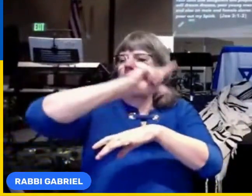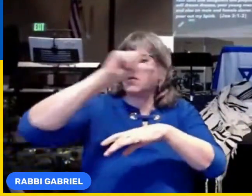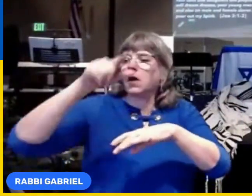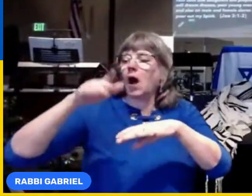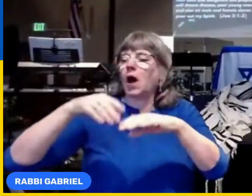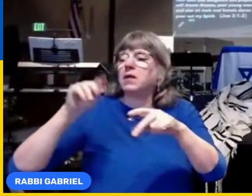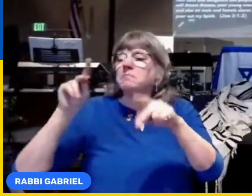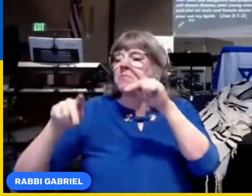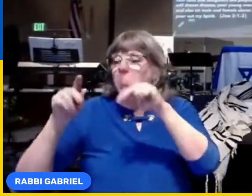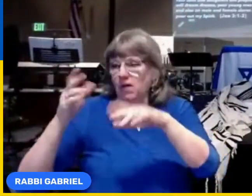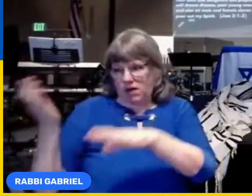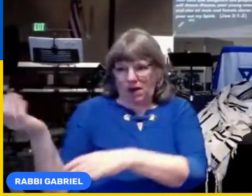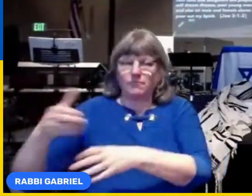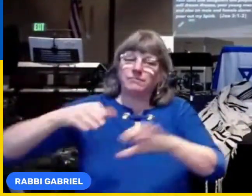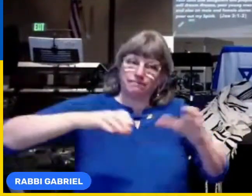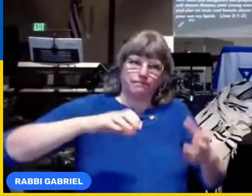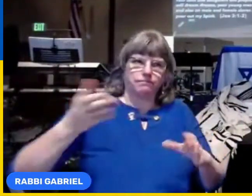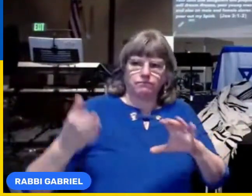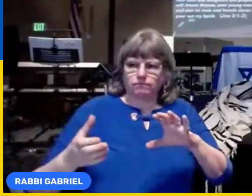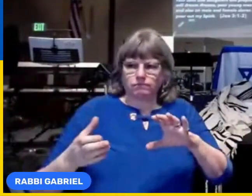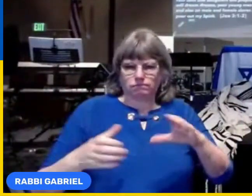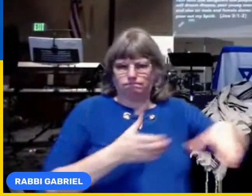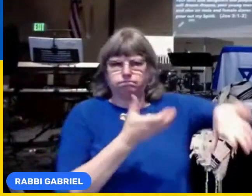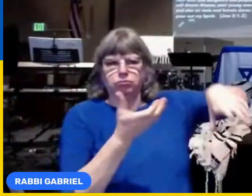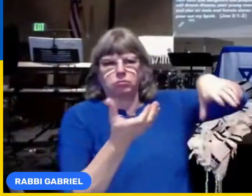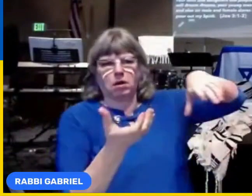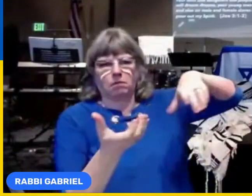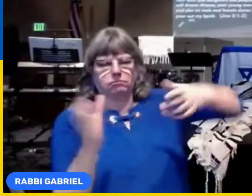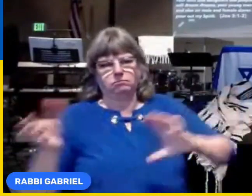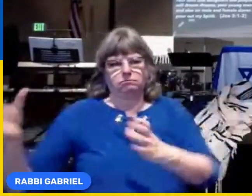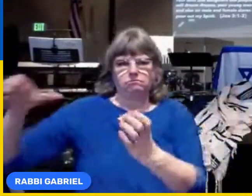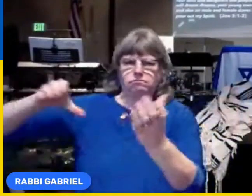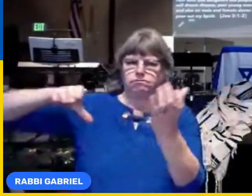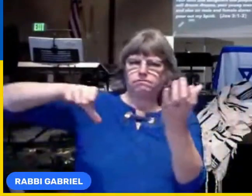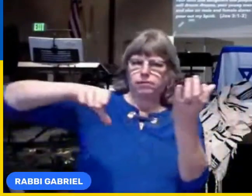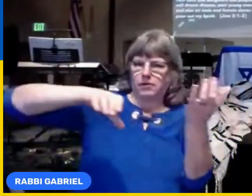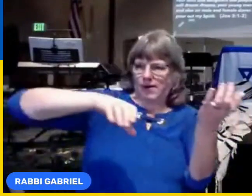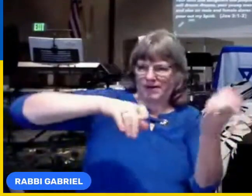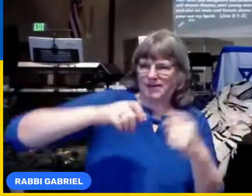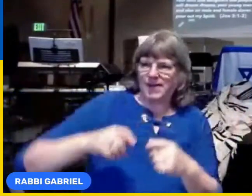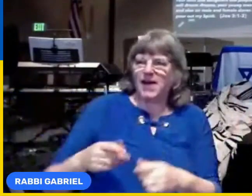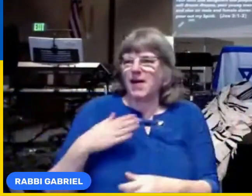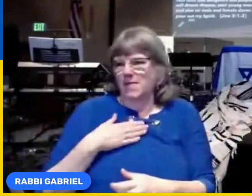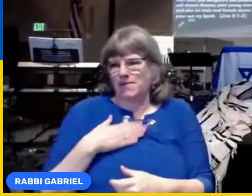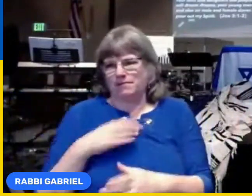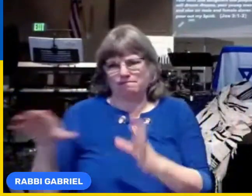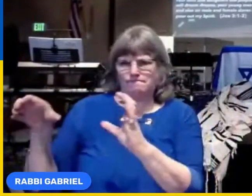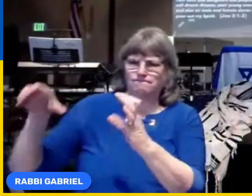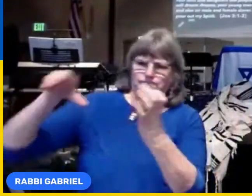non-Jews and the common people. You know, but of course, again, it's like,